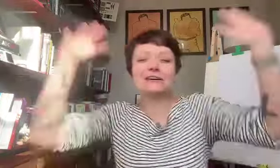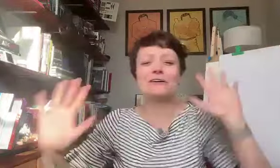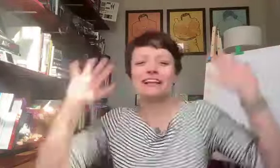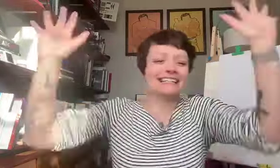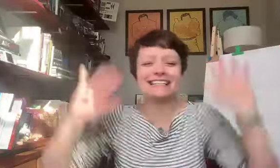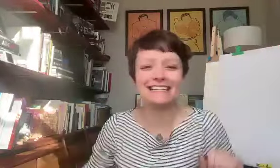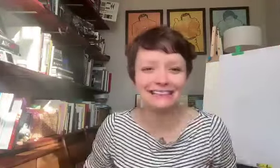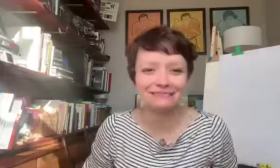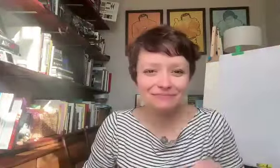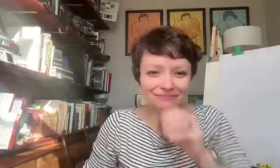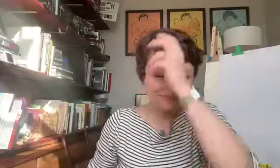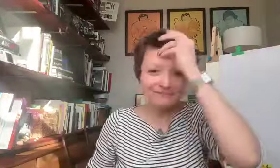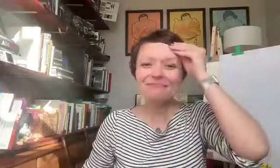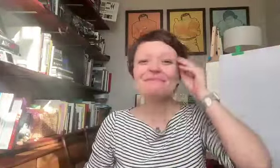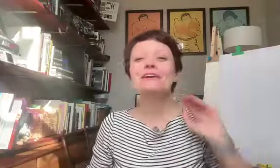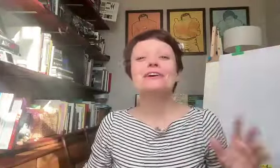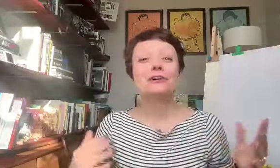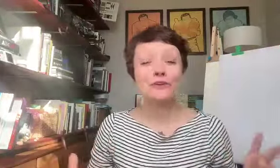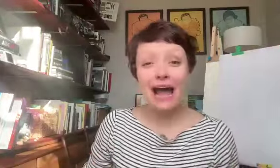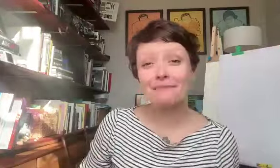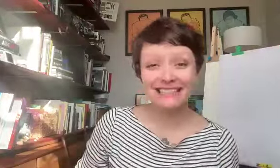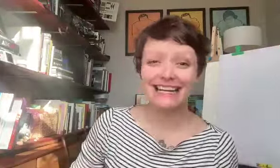go like Sunday. So if you happen to say,